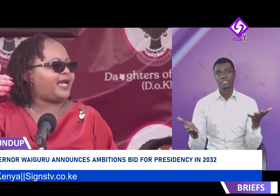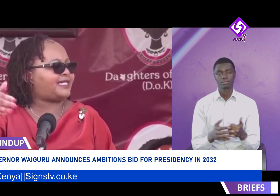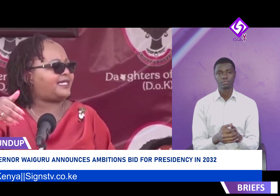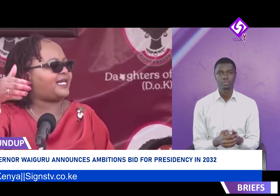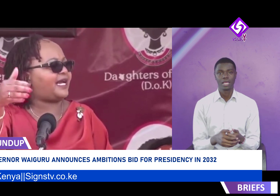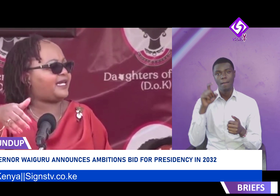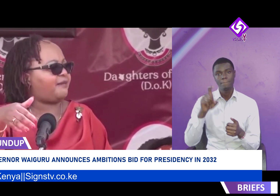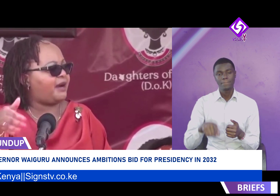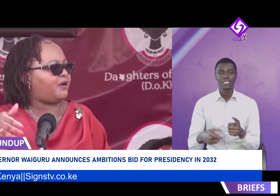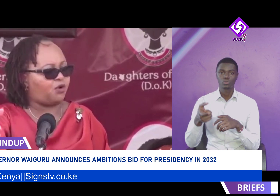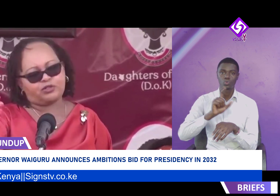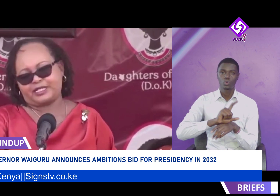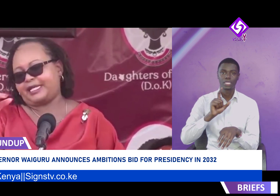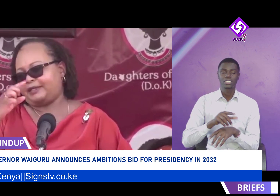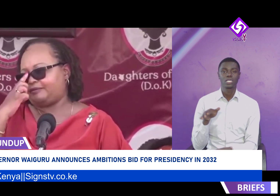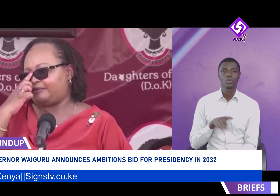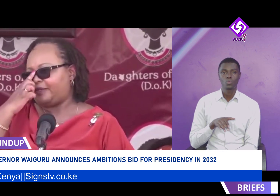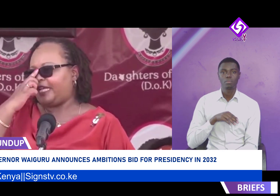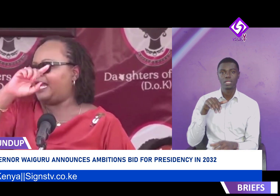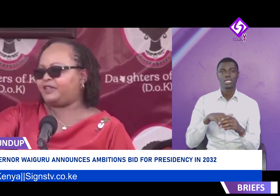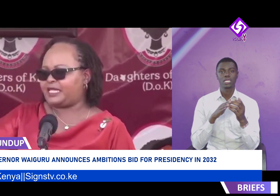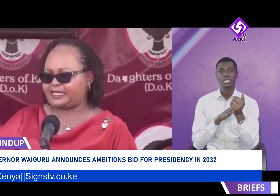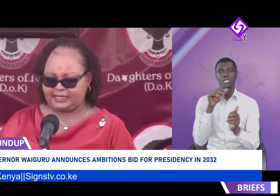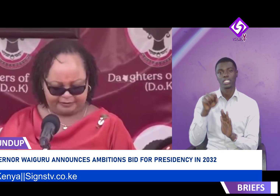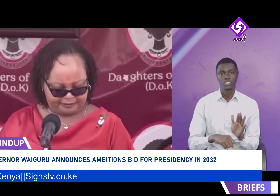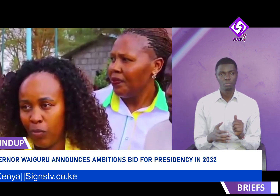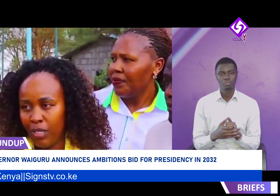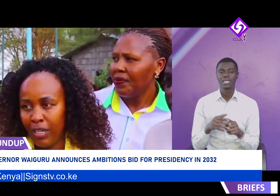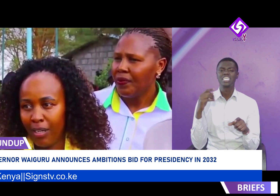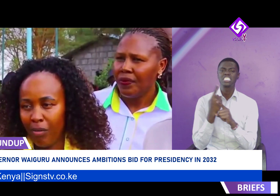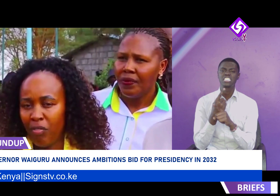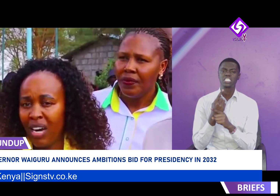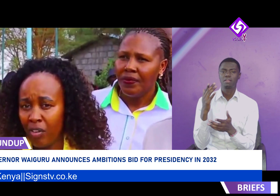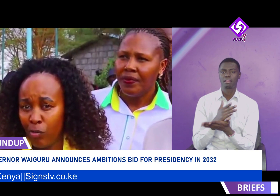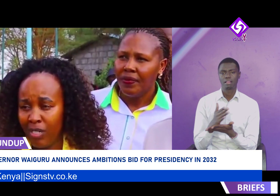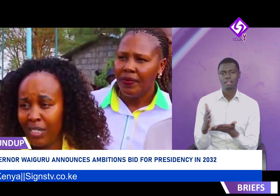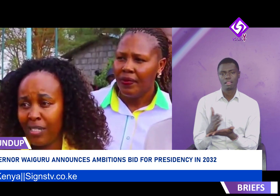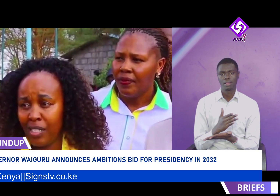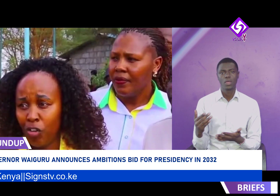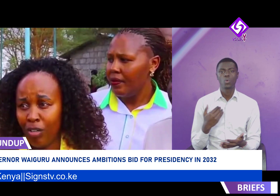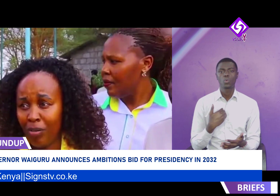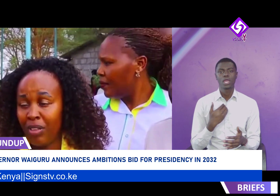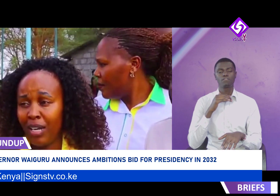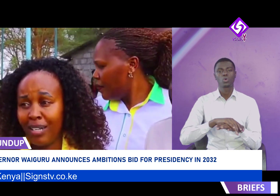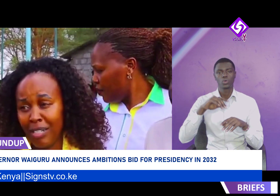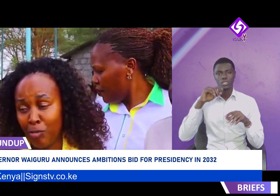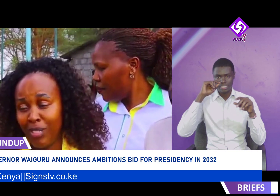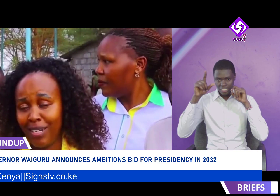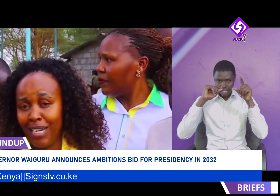tuongeze idadi ya kina mama uongozini in every sector. All day, we've had a very good sensitization on the grassroots